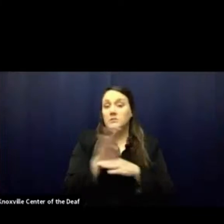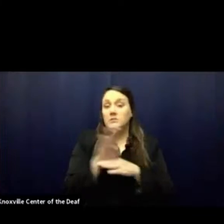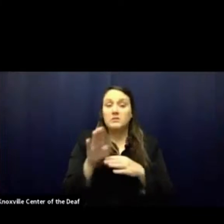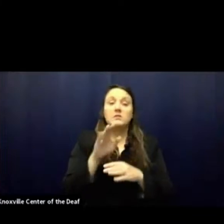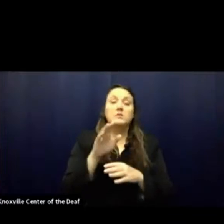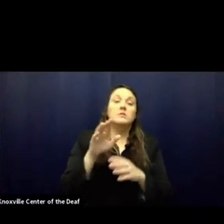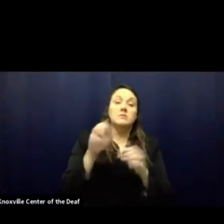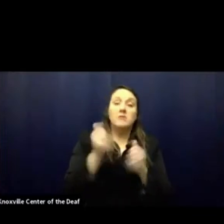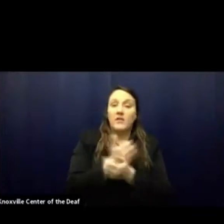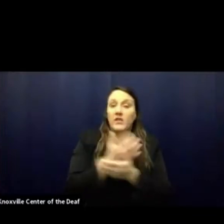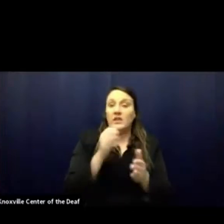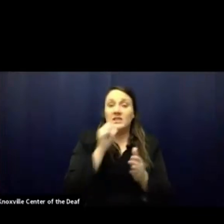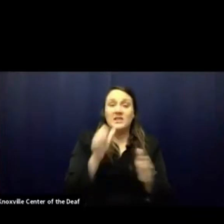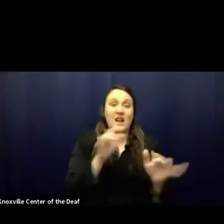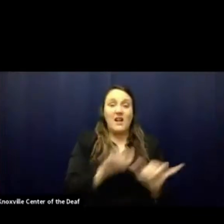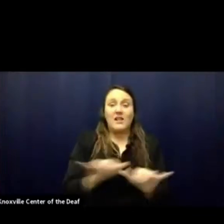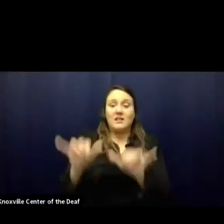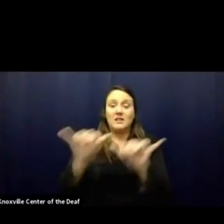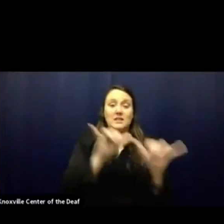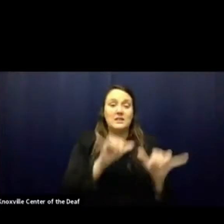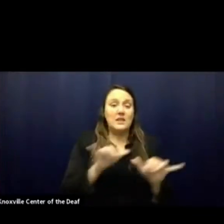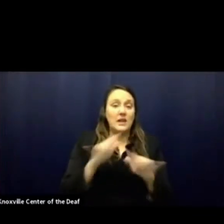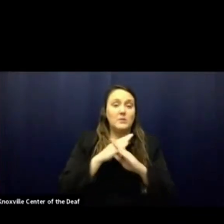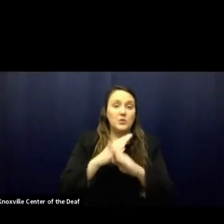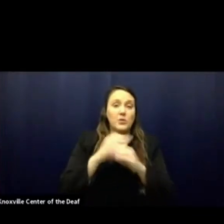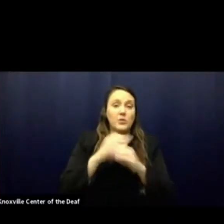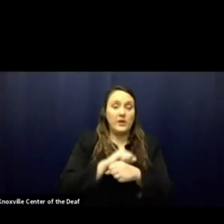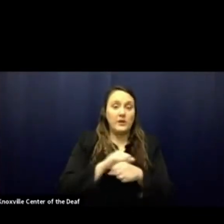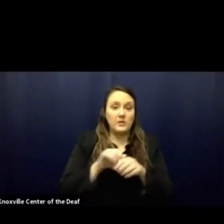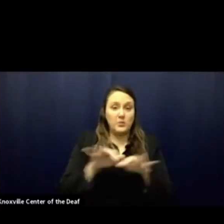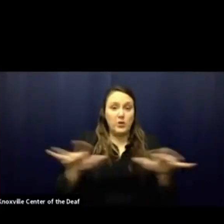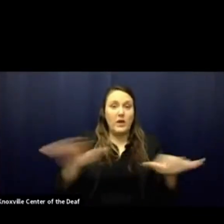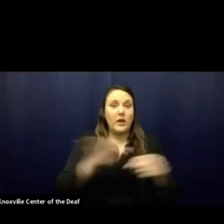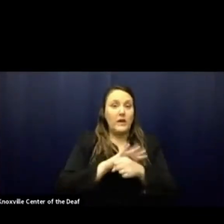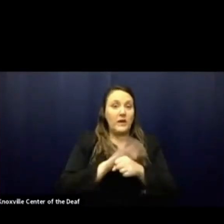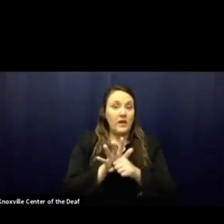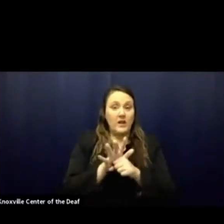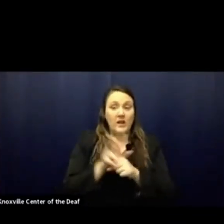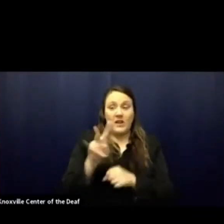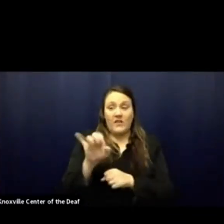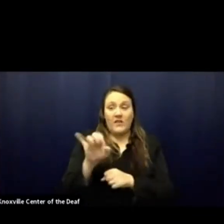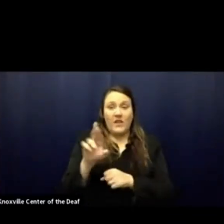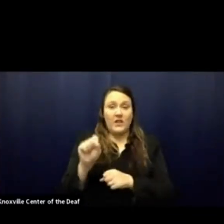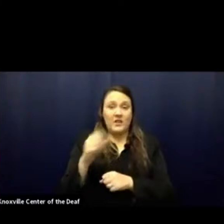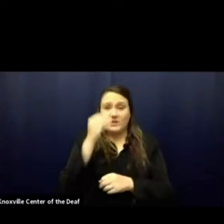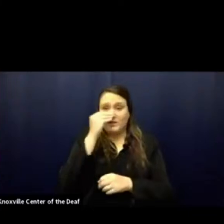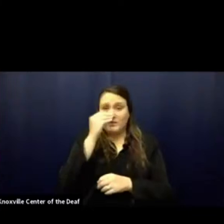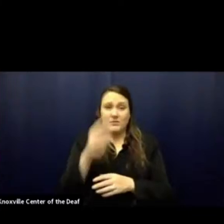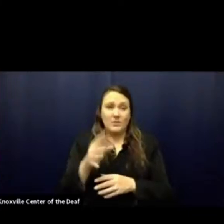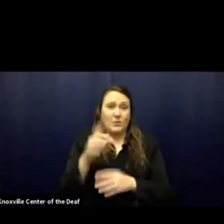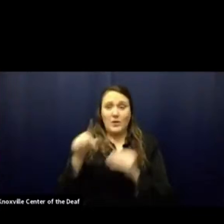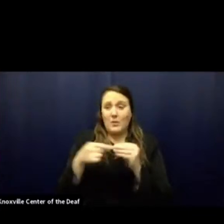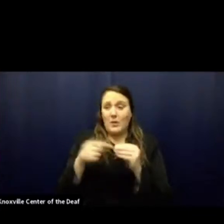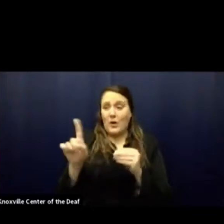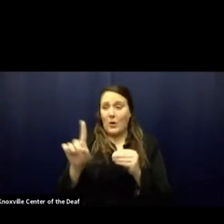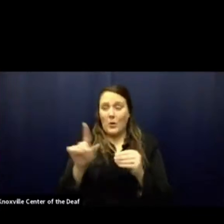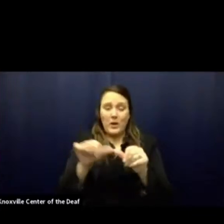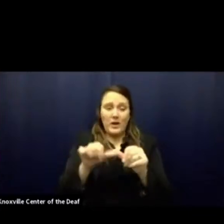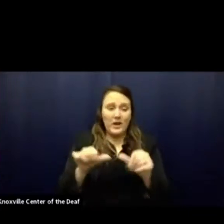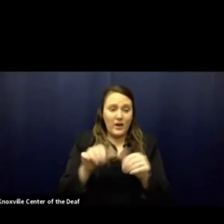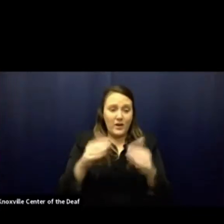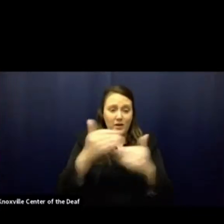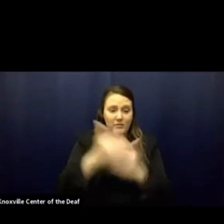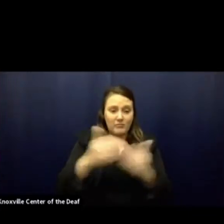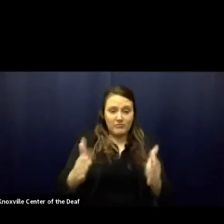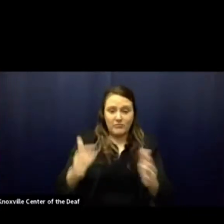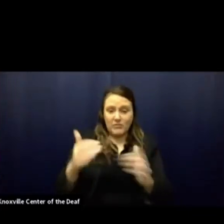the same thing to prevent the spread of COVID-19. Viruses don't really care about jurisdiction. Do you hope for more collaboration on a regional